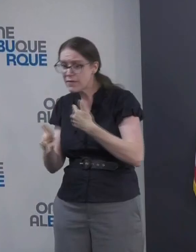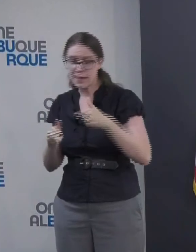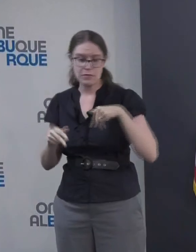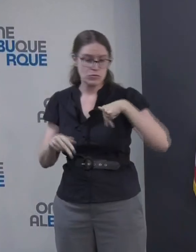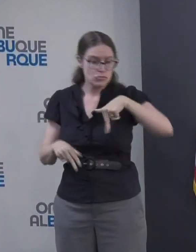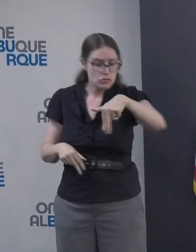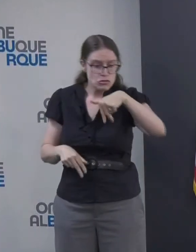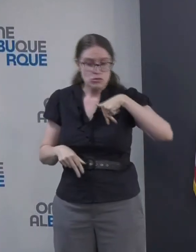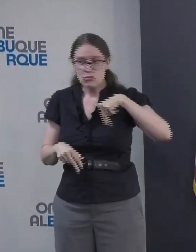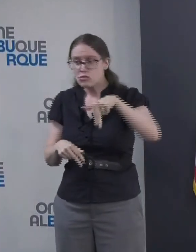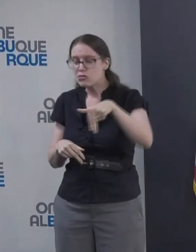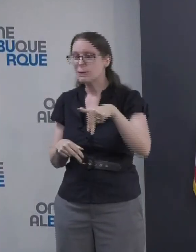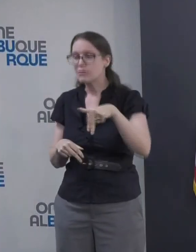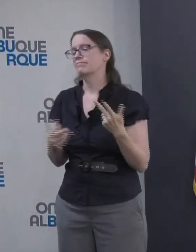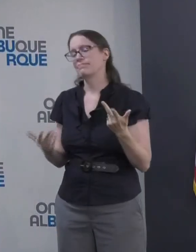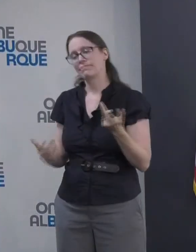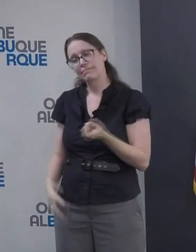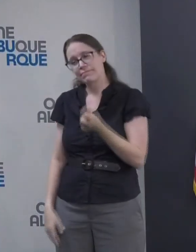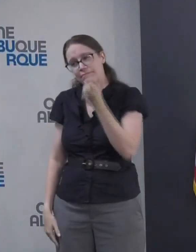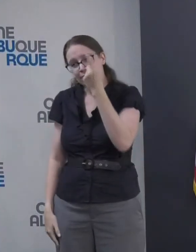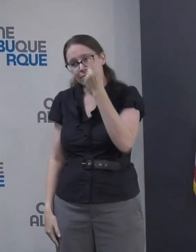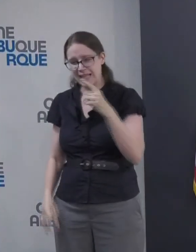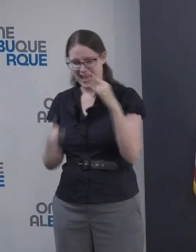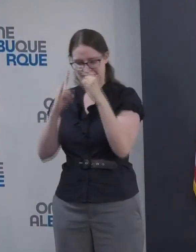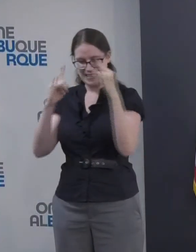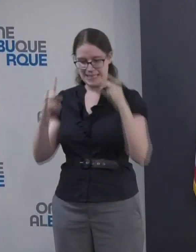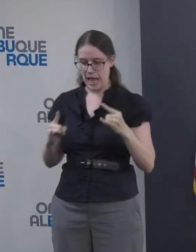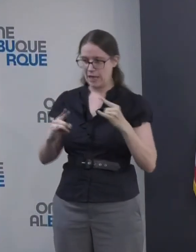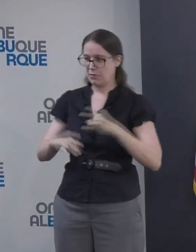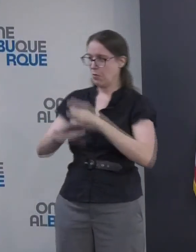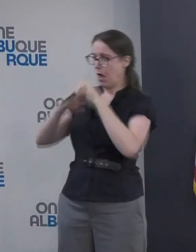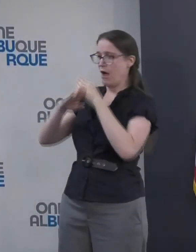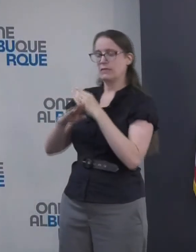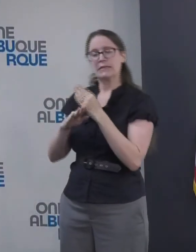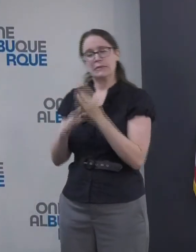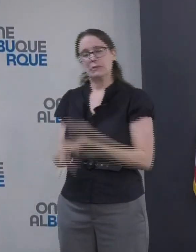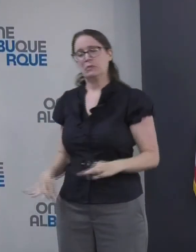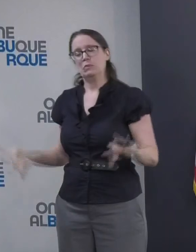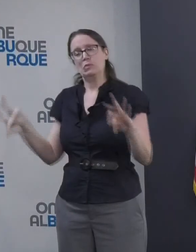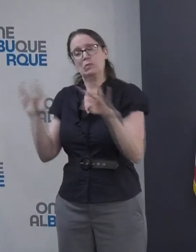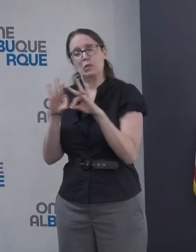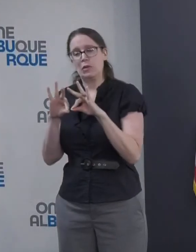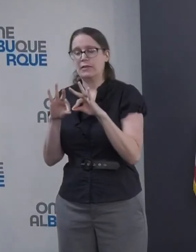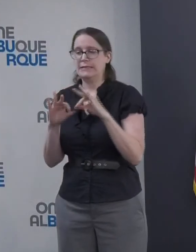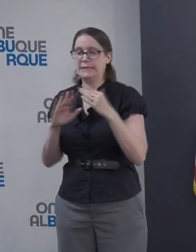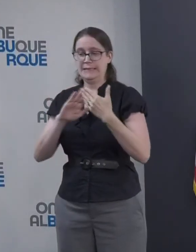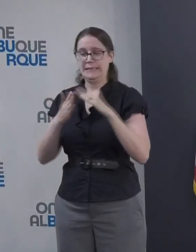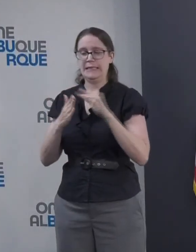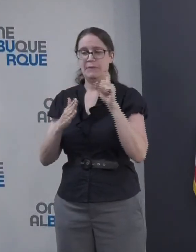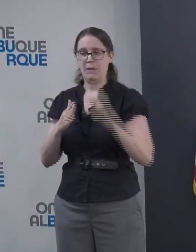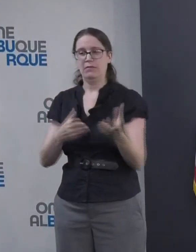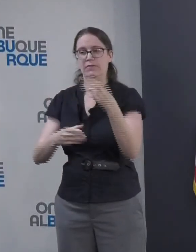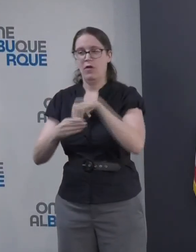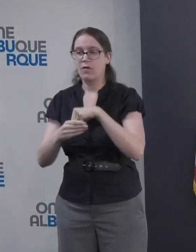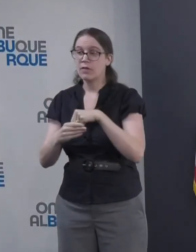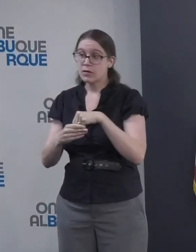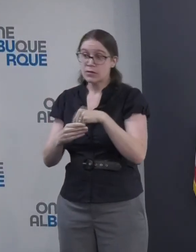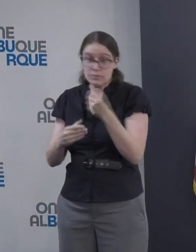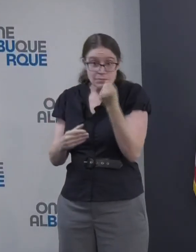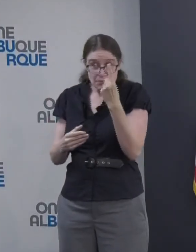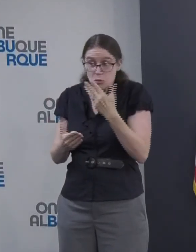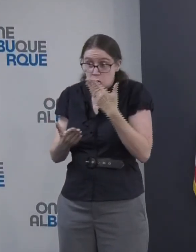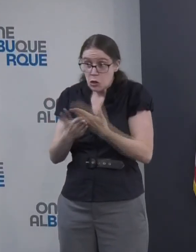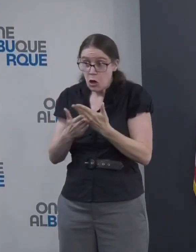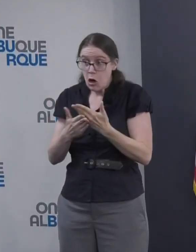streets. And historically, there's been with tents also. So I just want to remind folks that what we're saying is the good news, all of this is